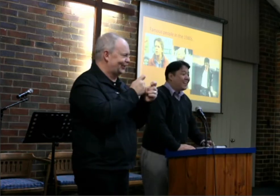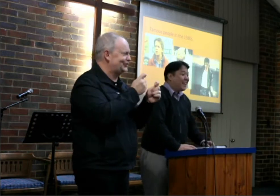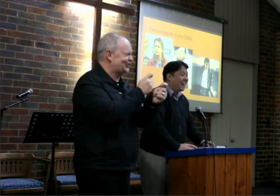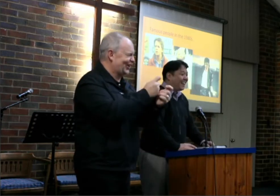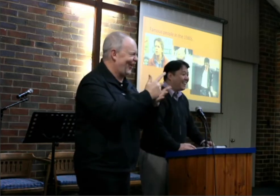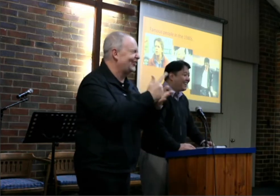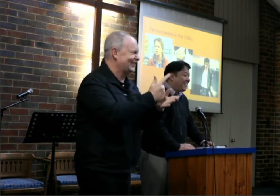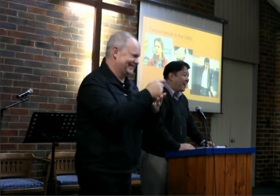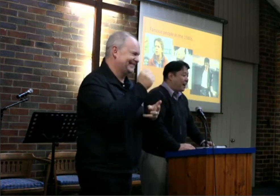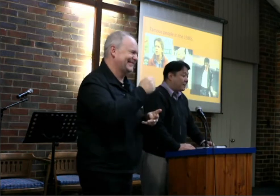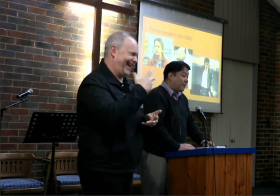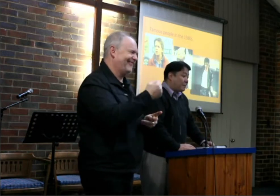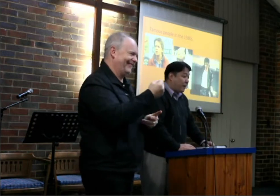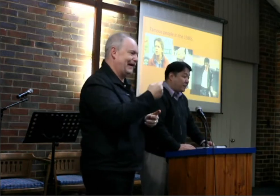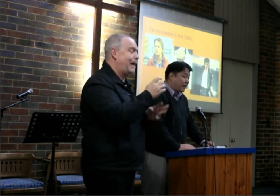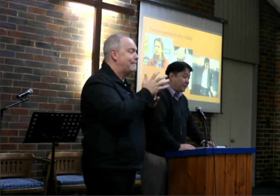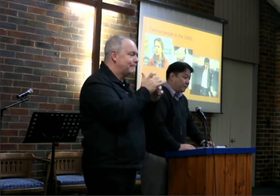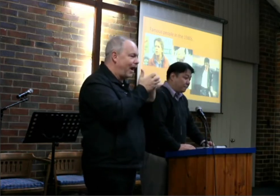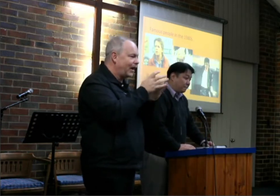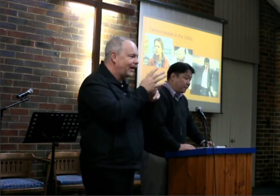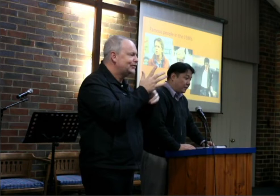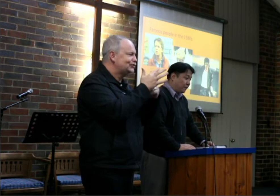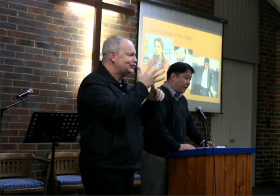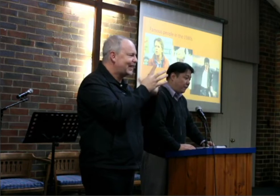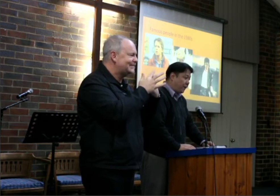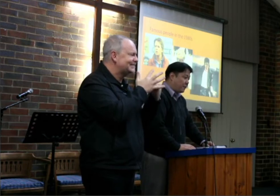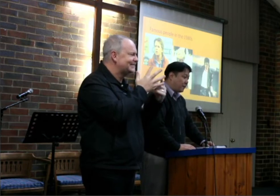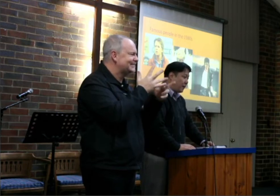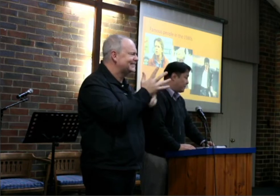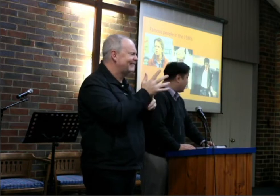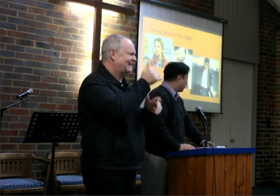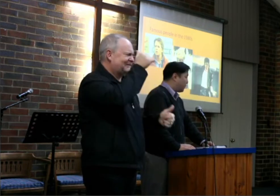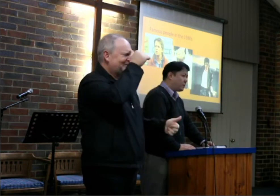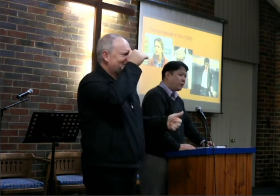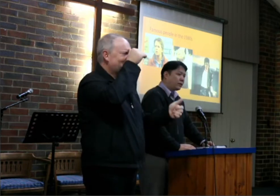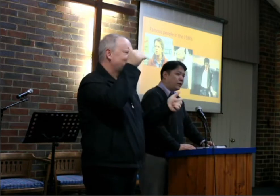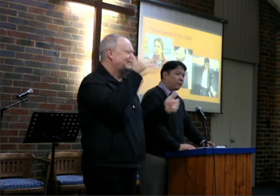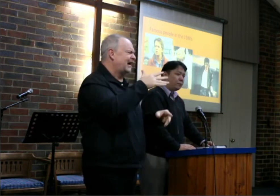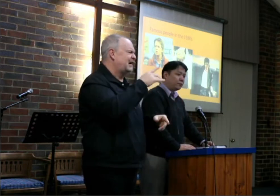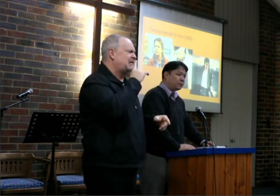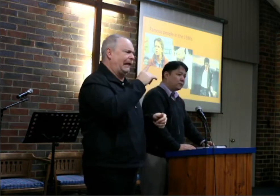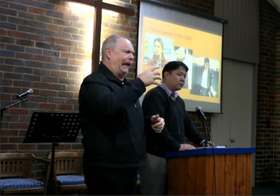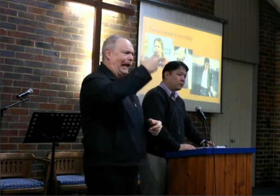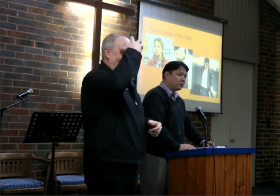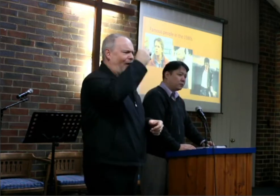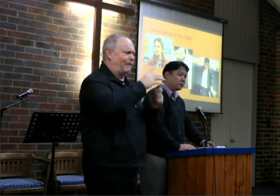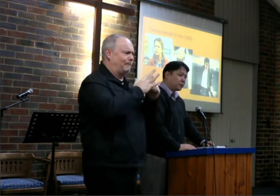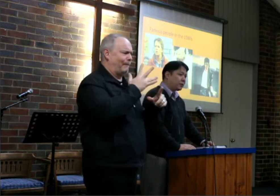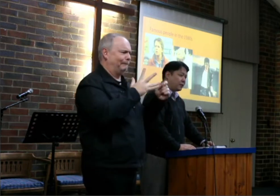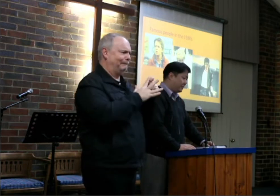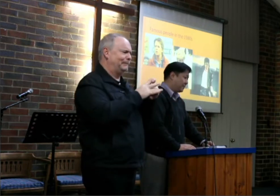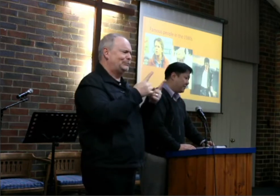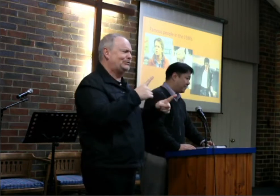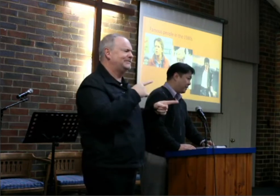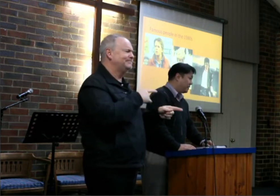that. His name is Michael Jackson. He's a very famous singer. I think it was called King of Pop, something like